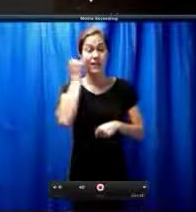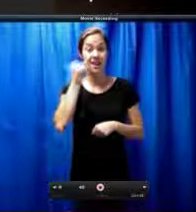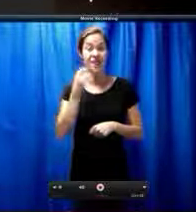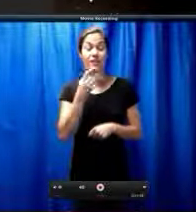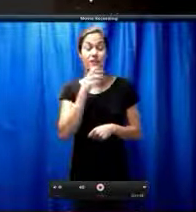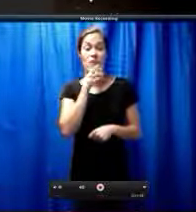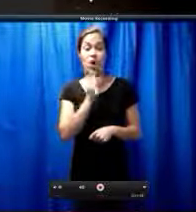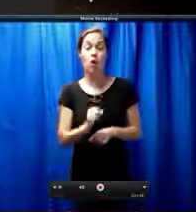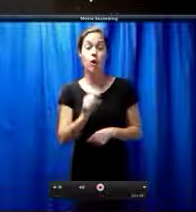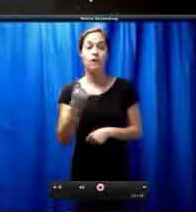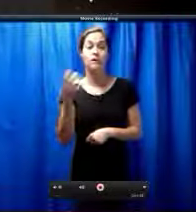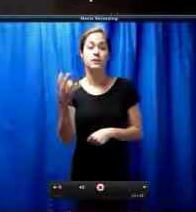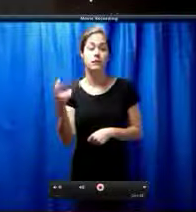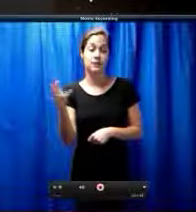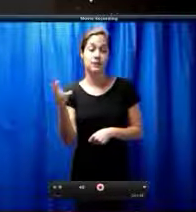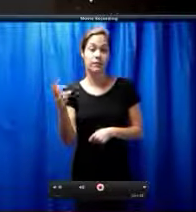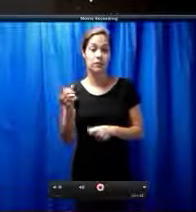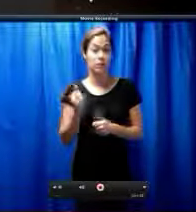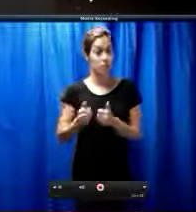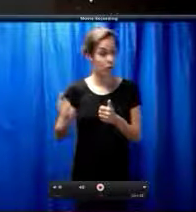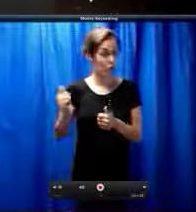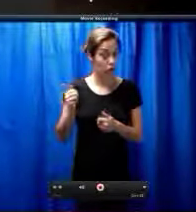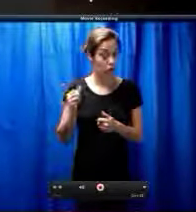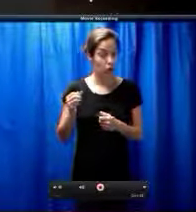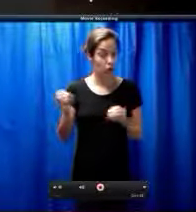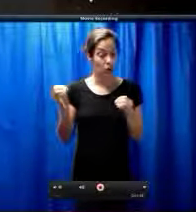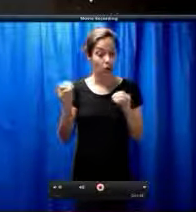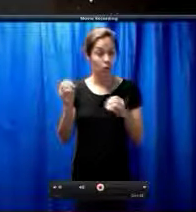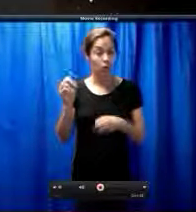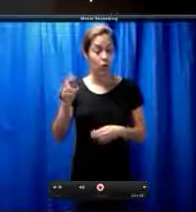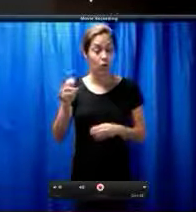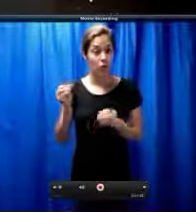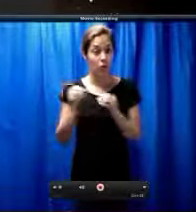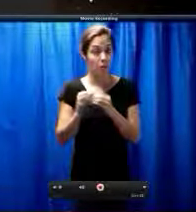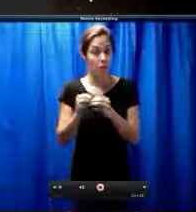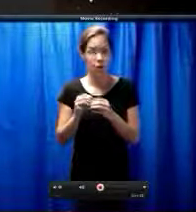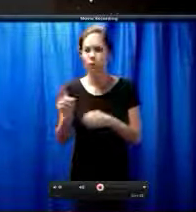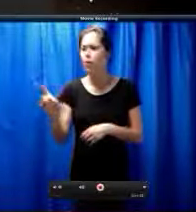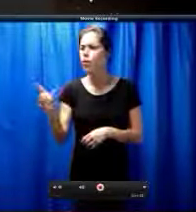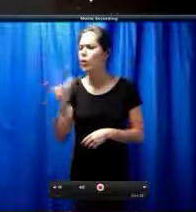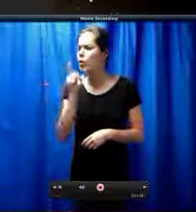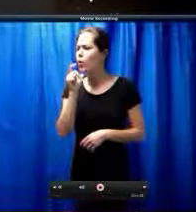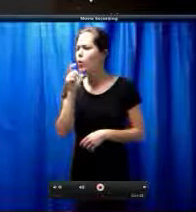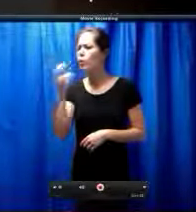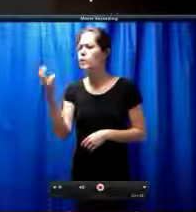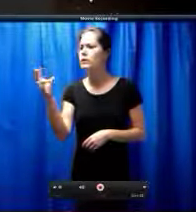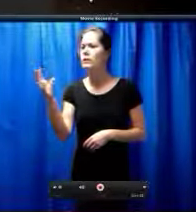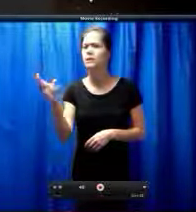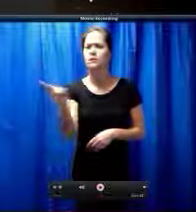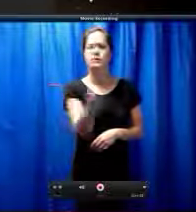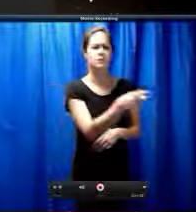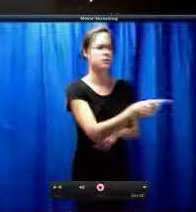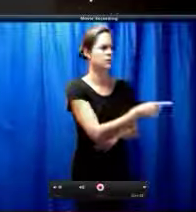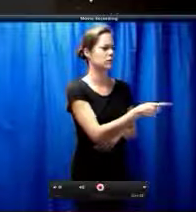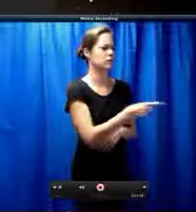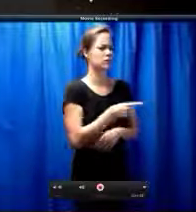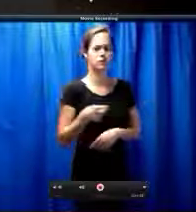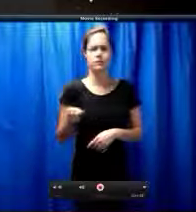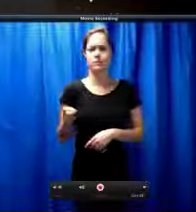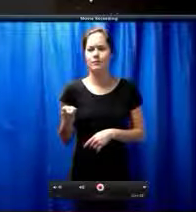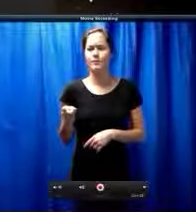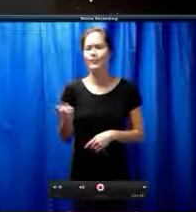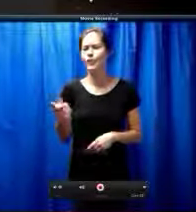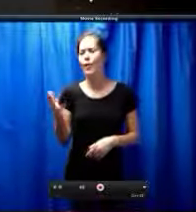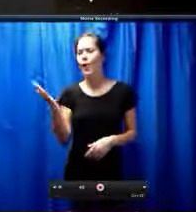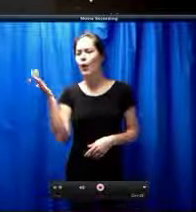of you are 17 in here? Soon? You guys are all, what's up with you guys? You guys are